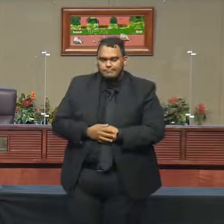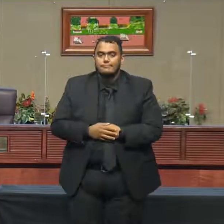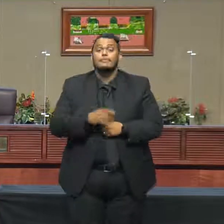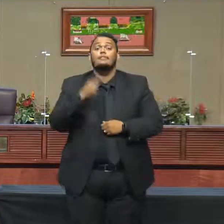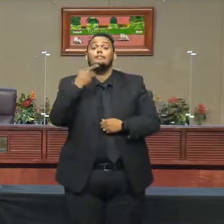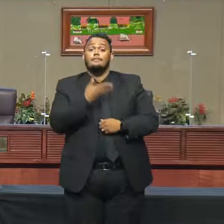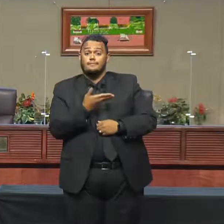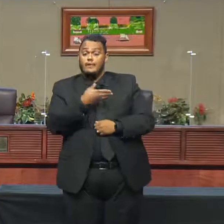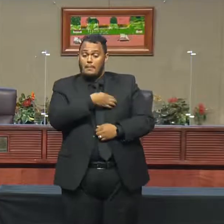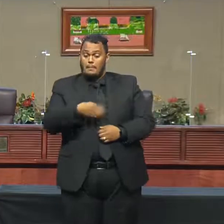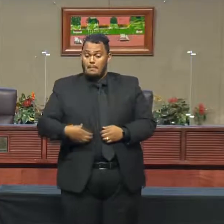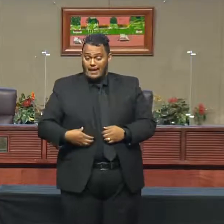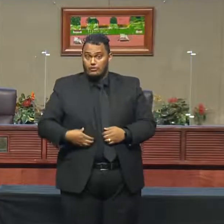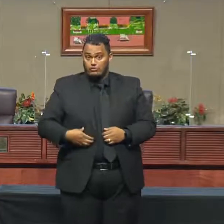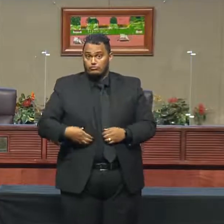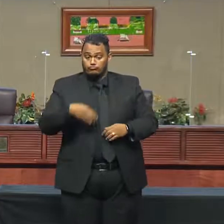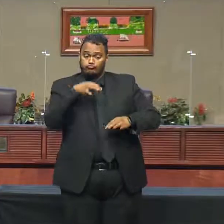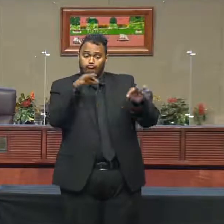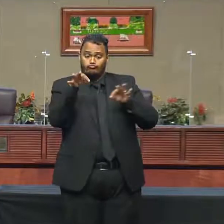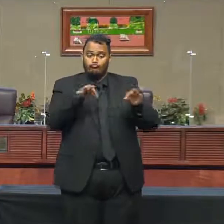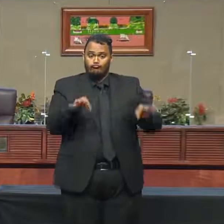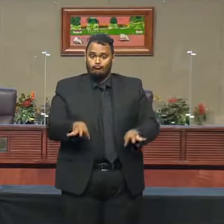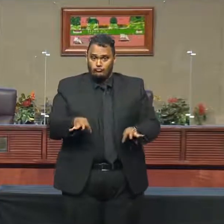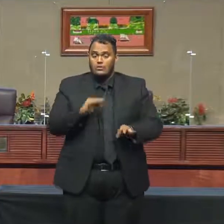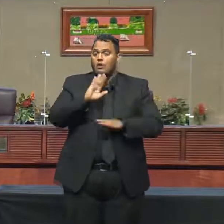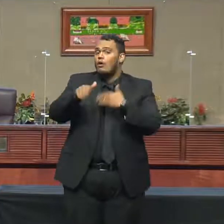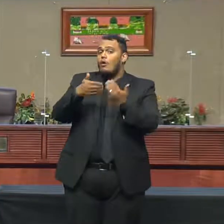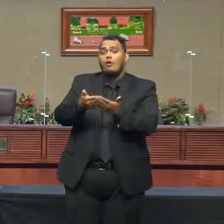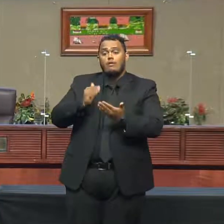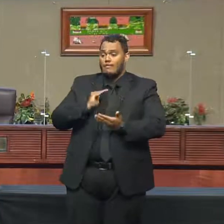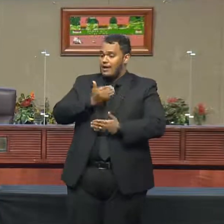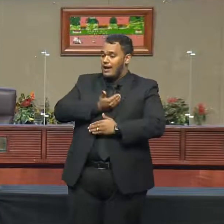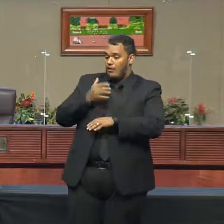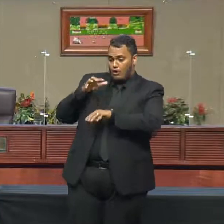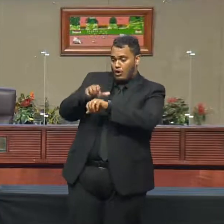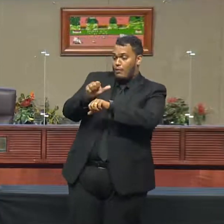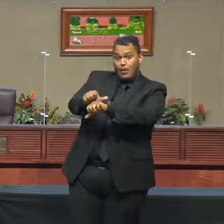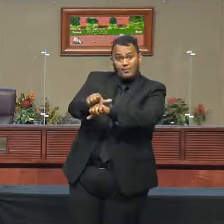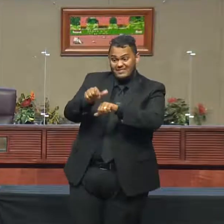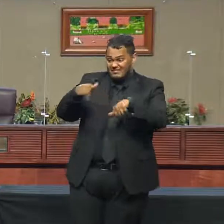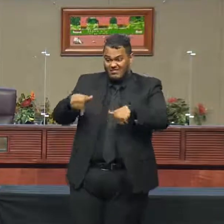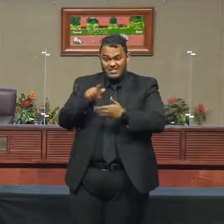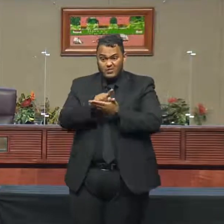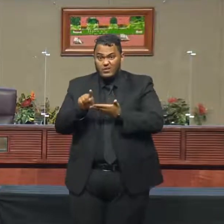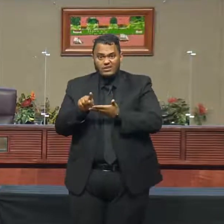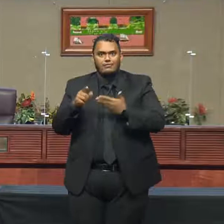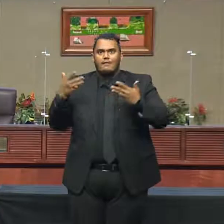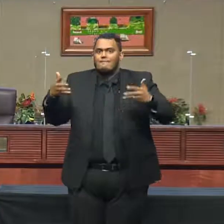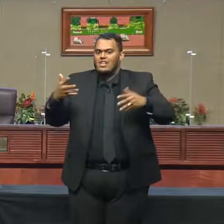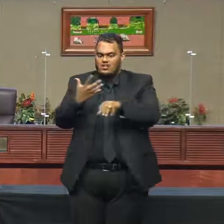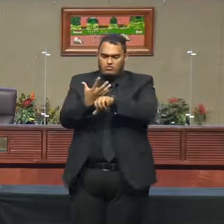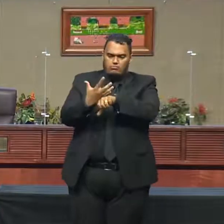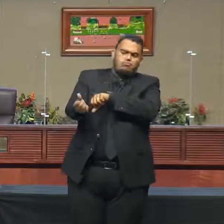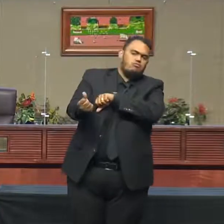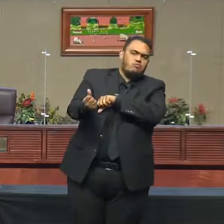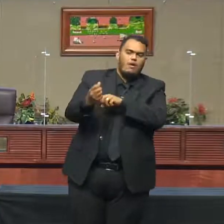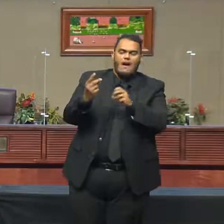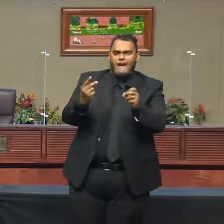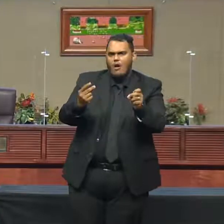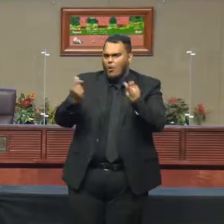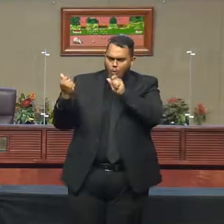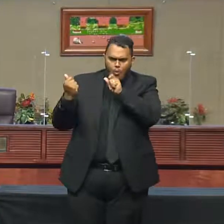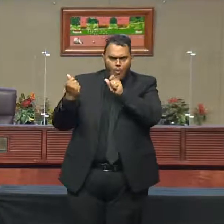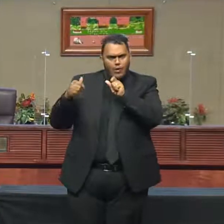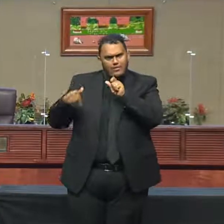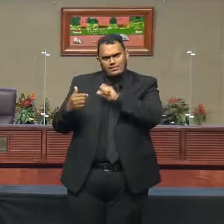open this week went off very fast this morning. We have so few because we have a lot